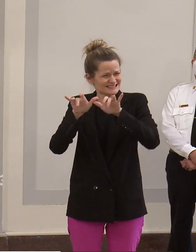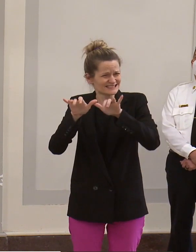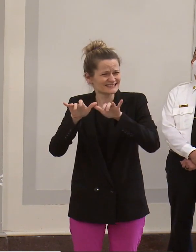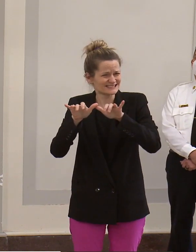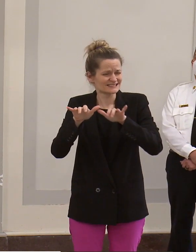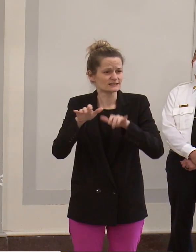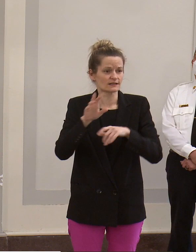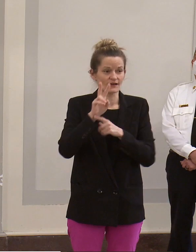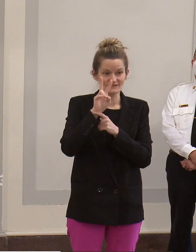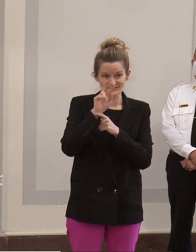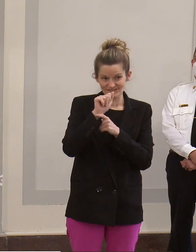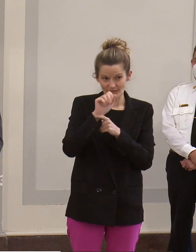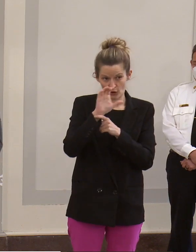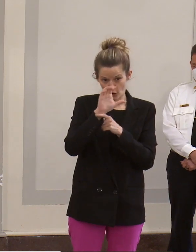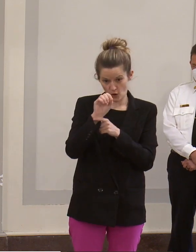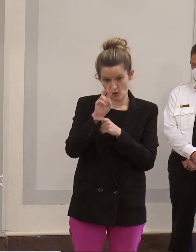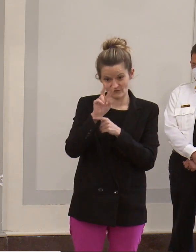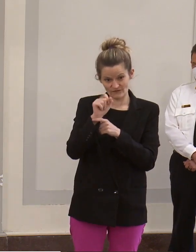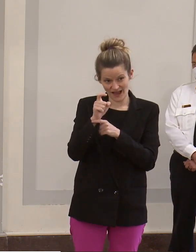covax.baltimorecity.gov. Thank you, Mayor.